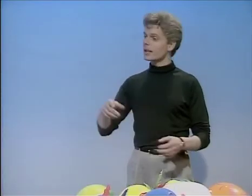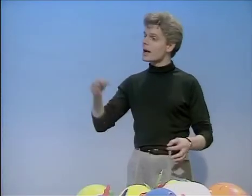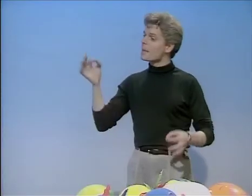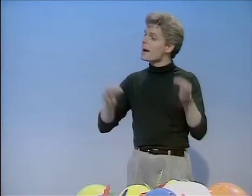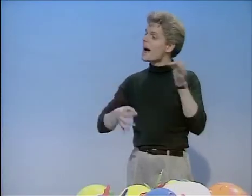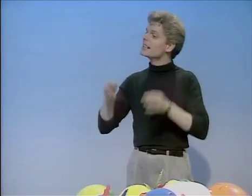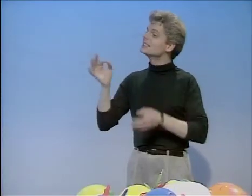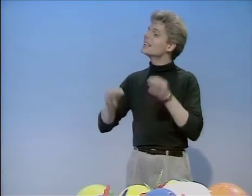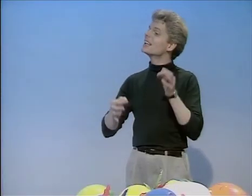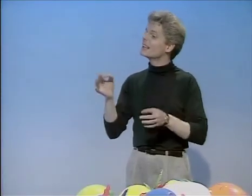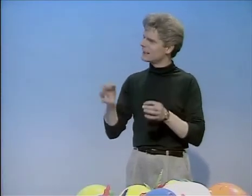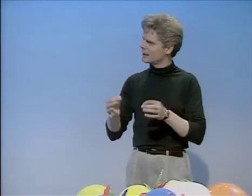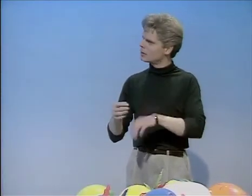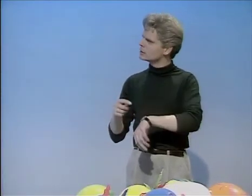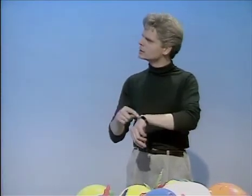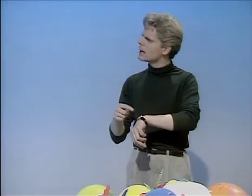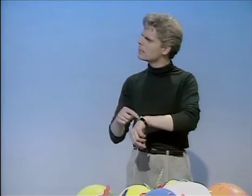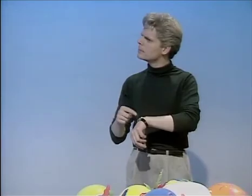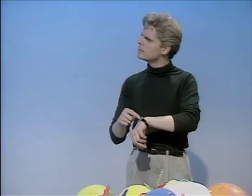What time's the party?